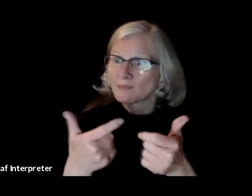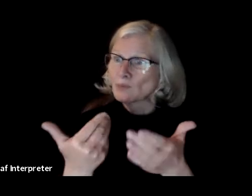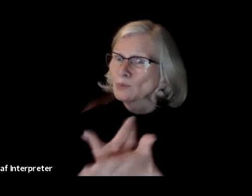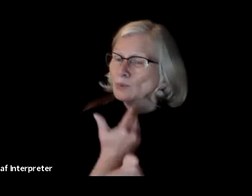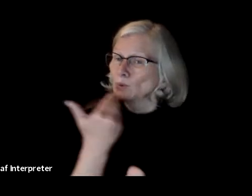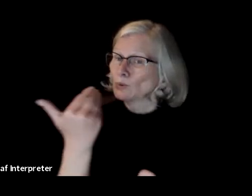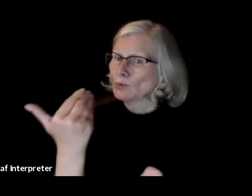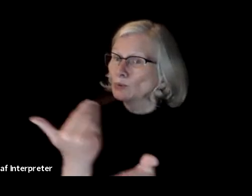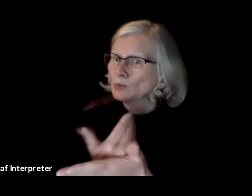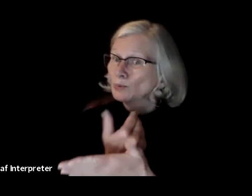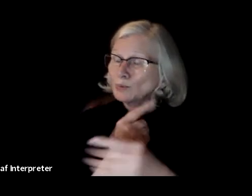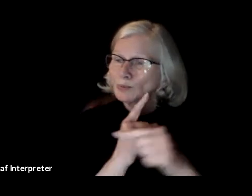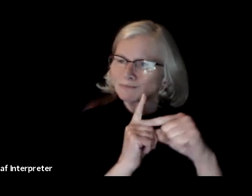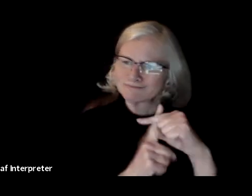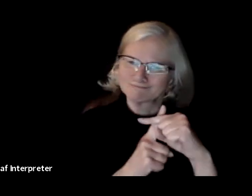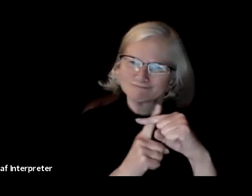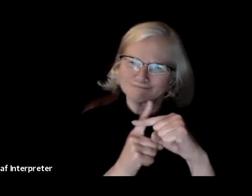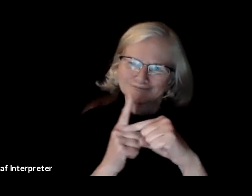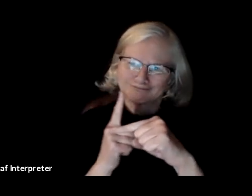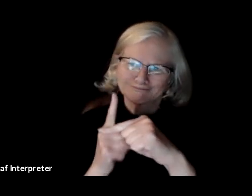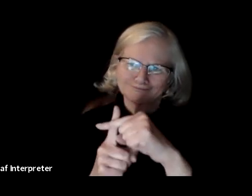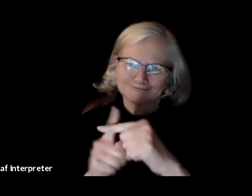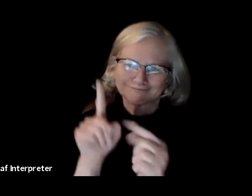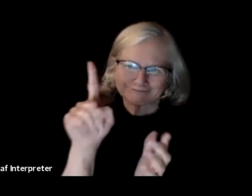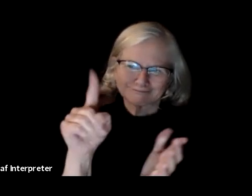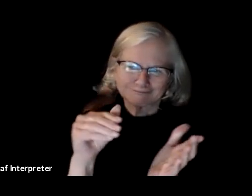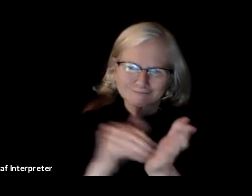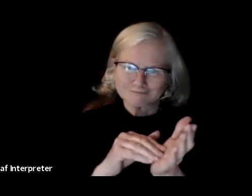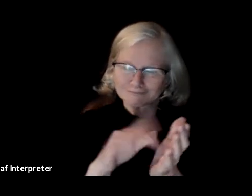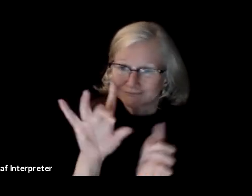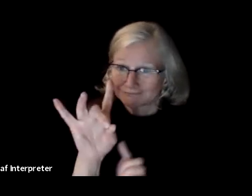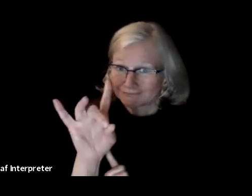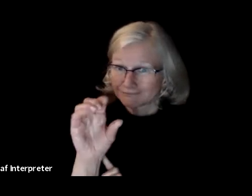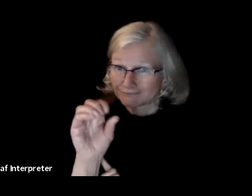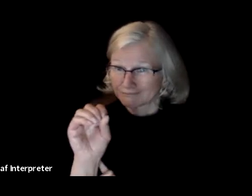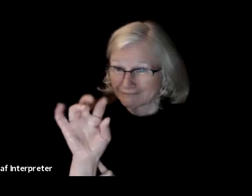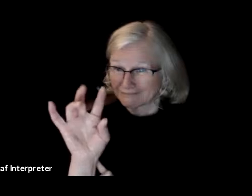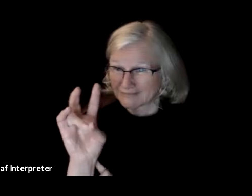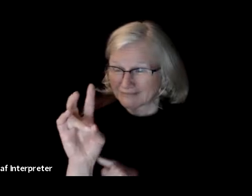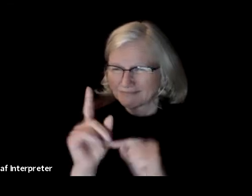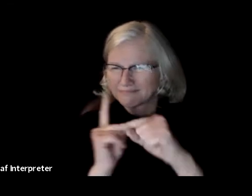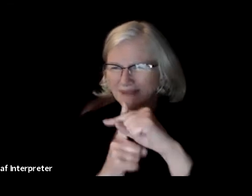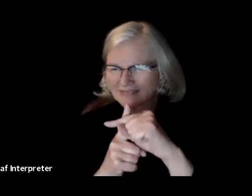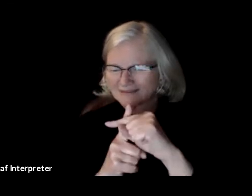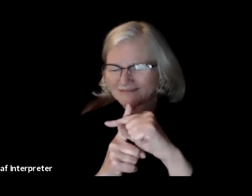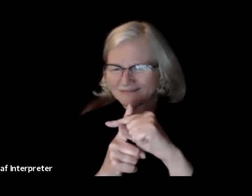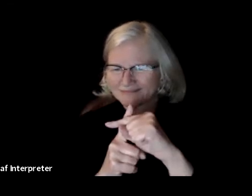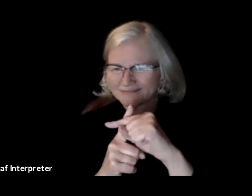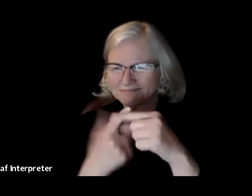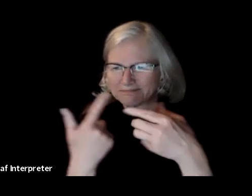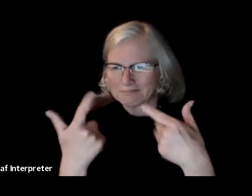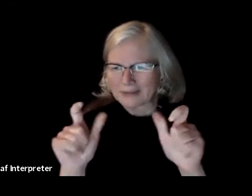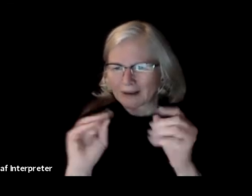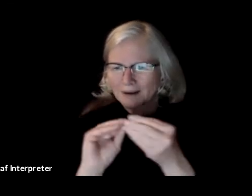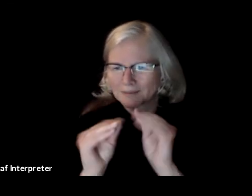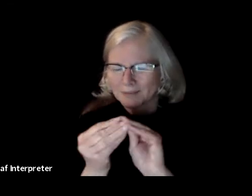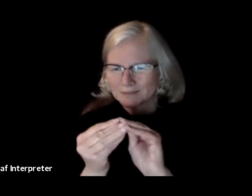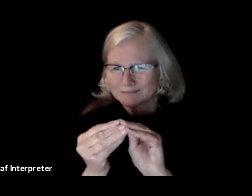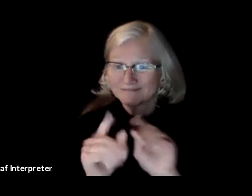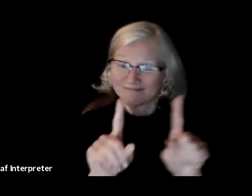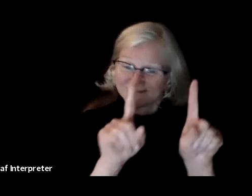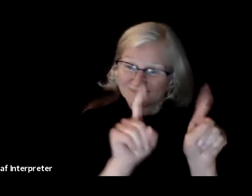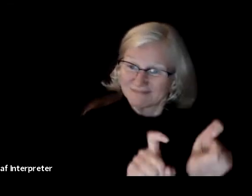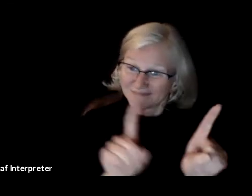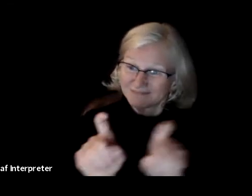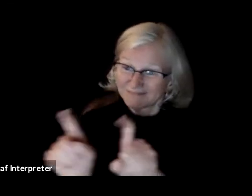1,807 positive cases this morning on a testing volume of just under 41,000